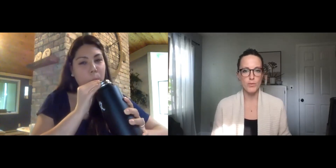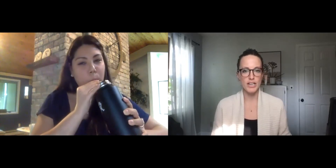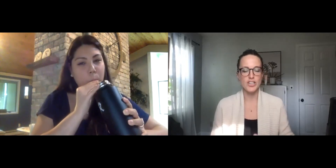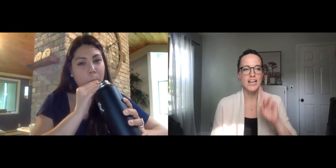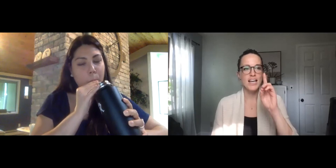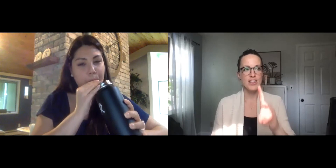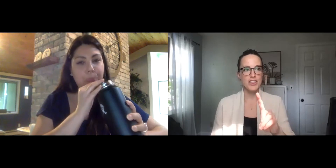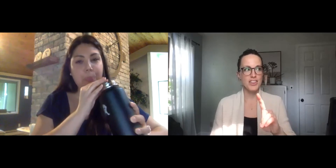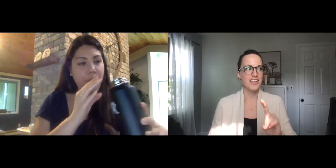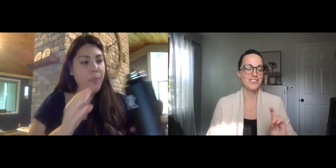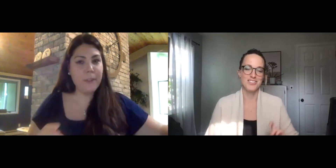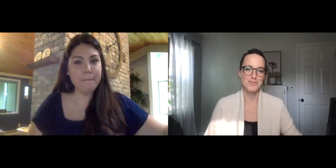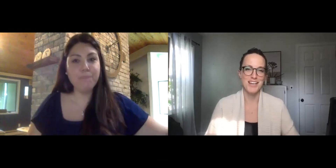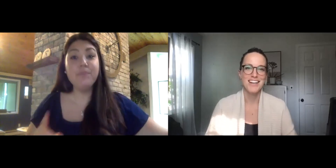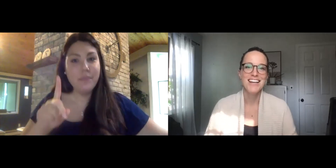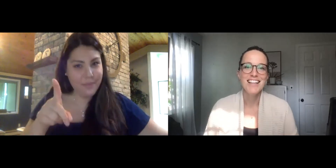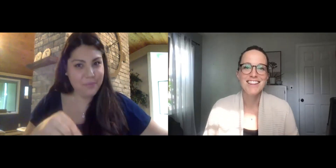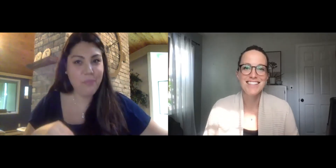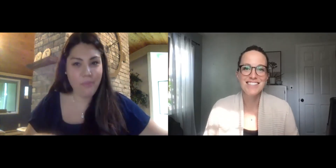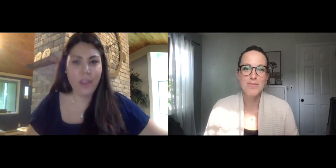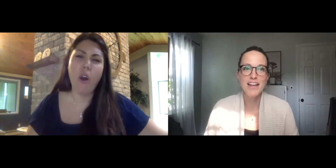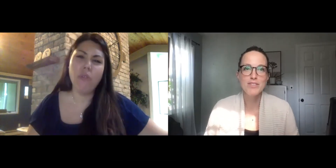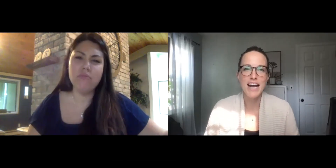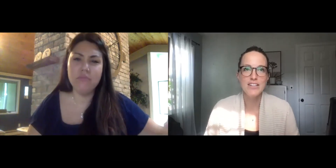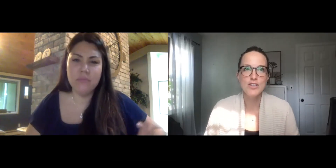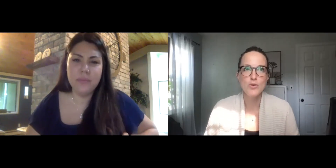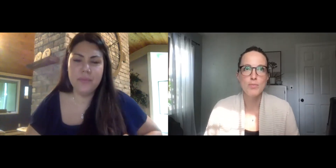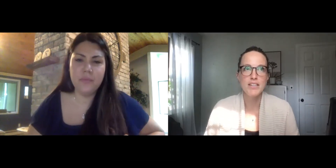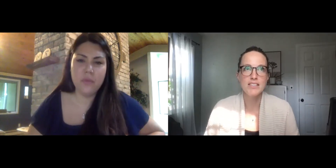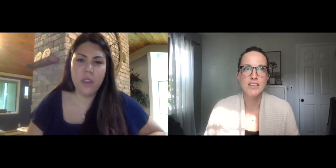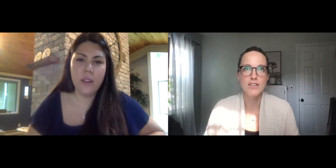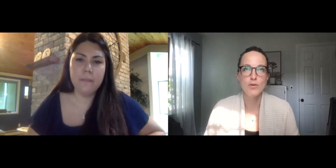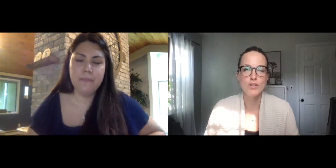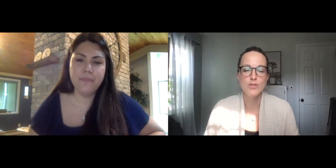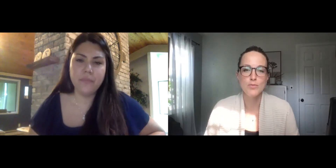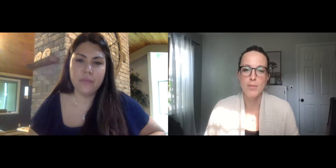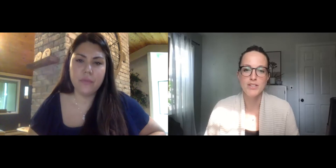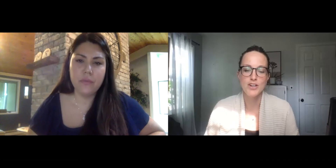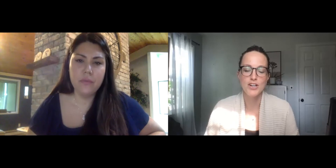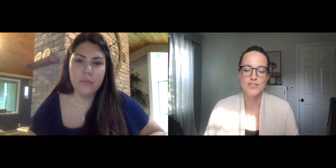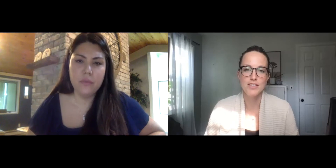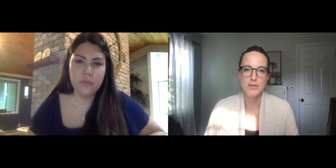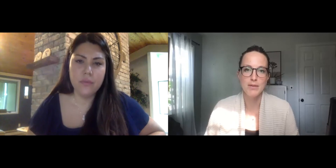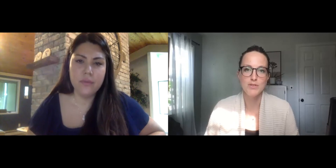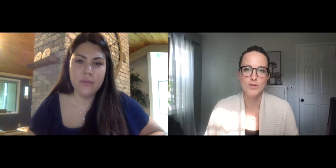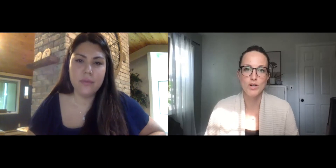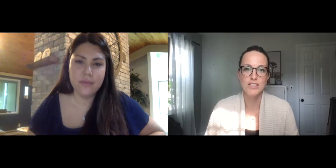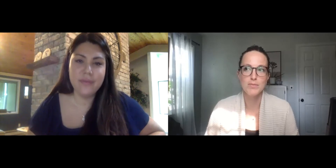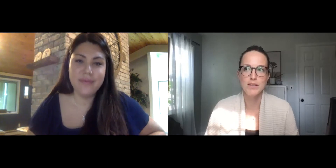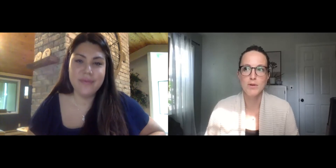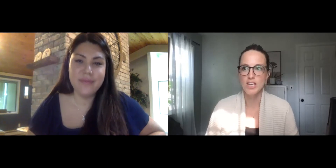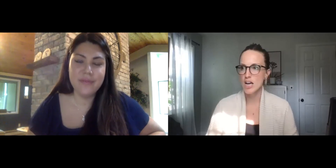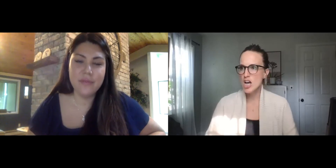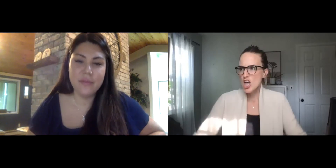with communication. She's upset. This is something that I was going to ask you, because of course, YouTube comments are sometimes the